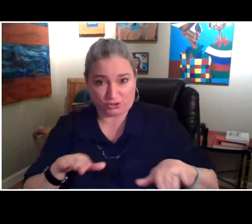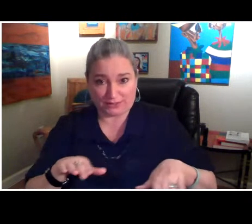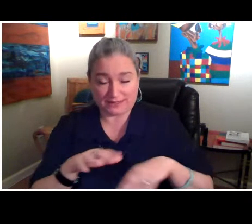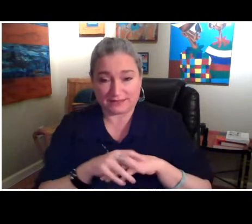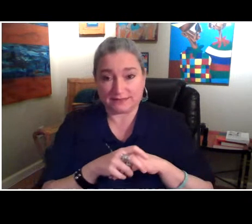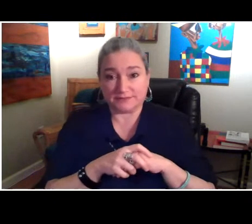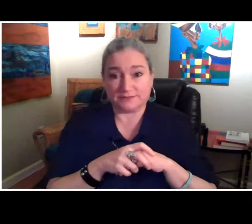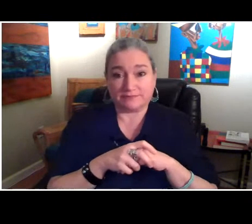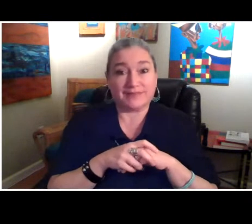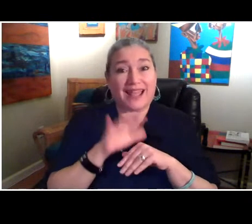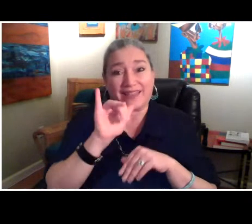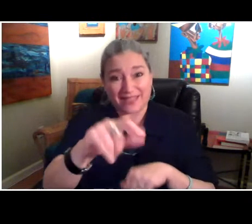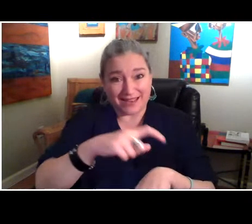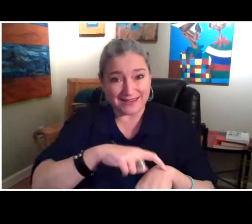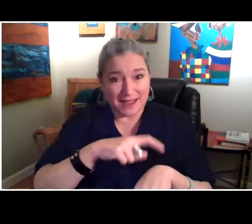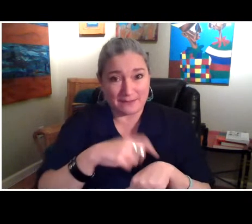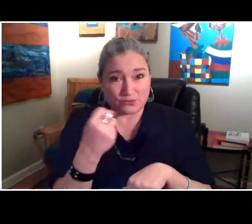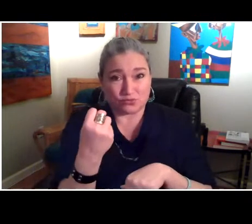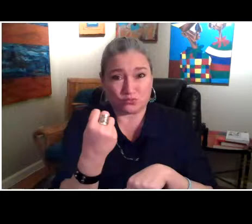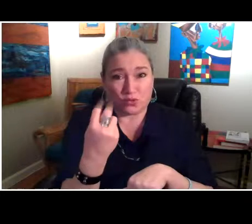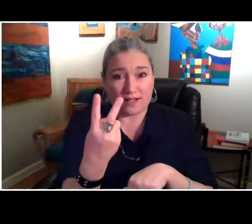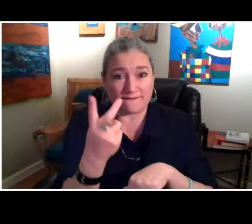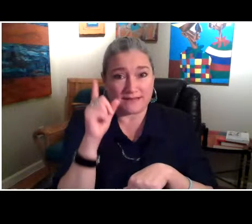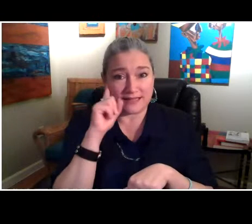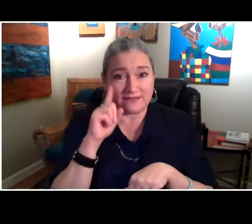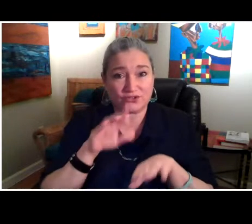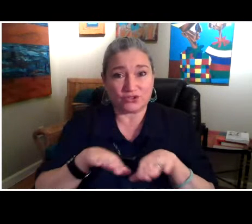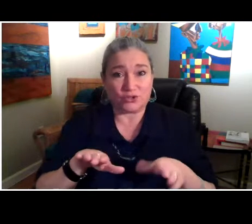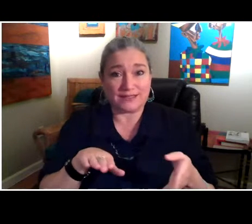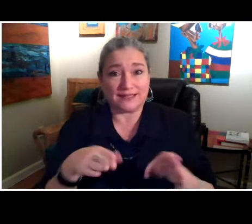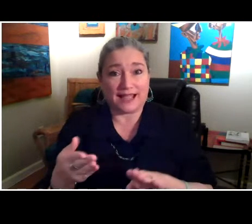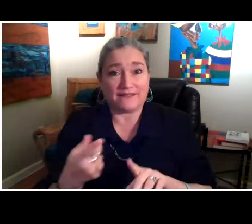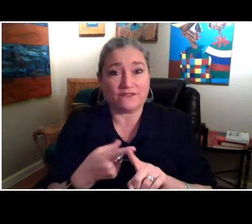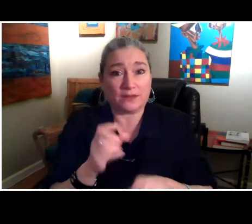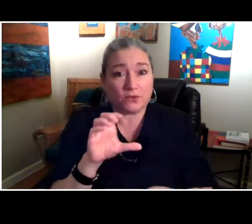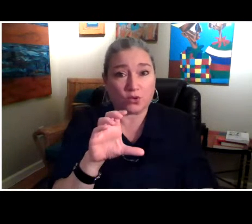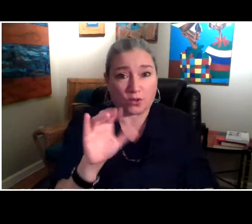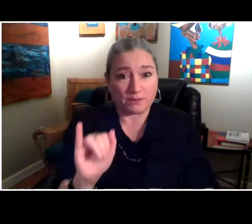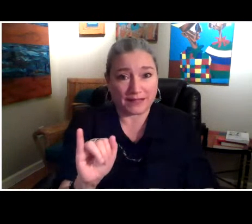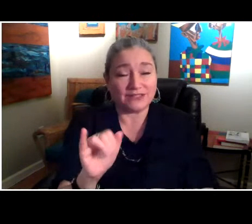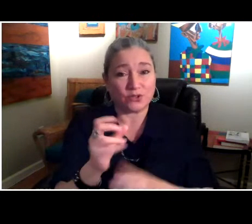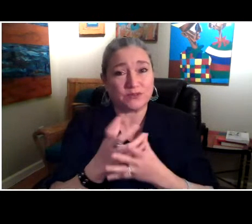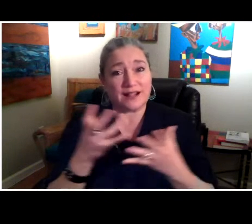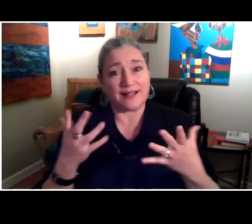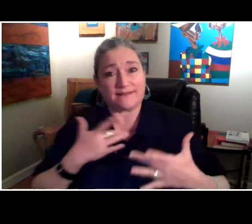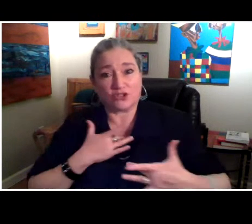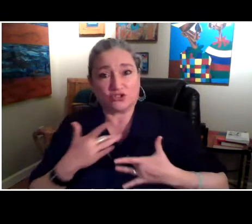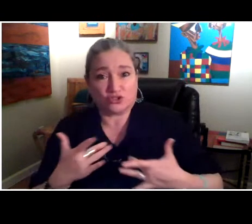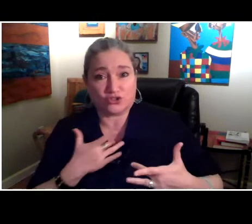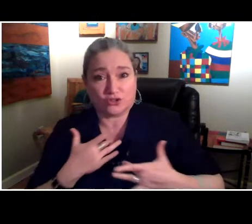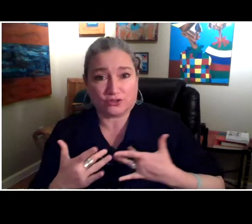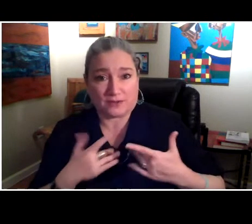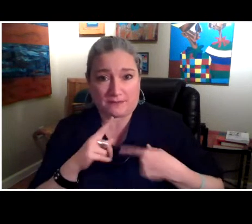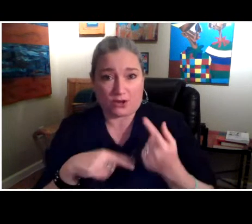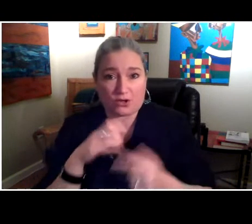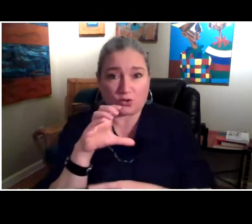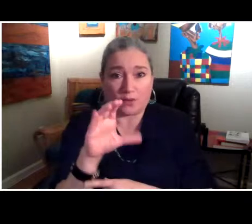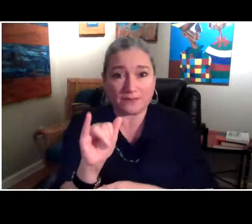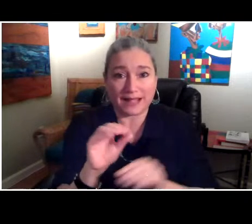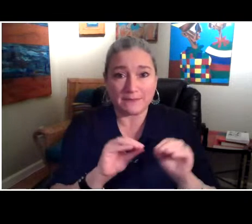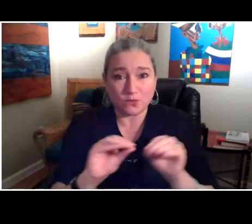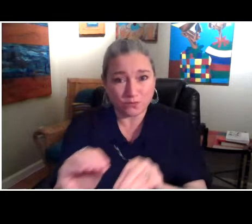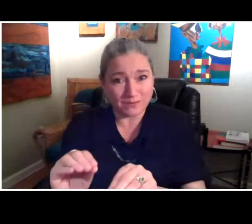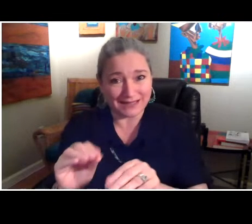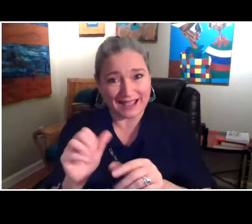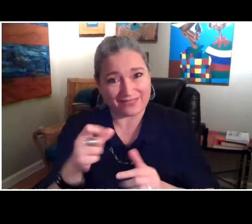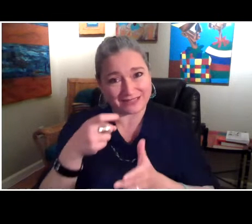special education law that was well-intentioned, but then particularly harmed deaf children. We had deaf